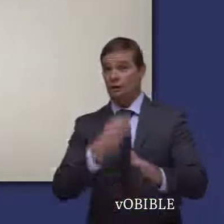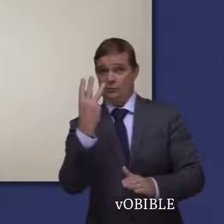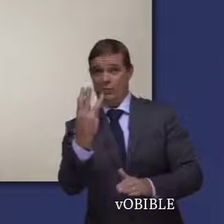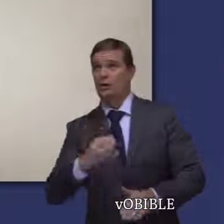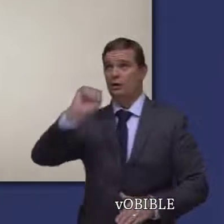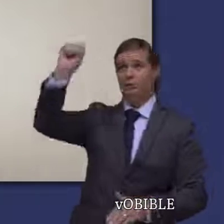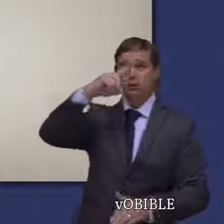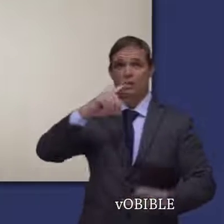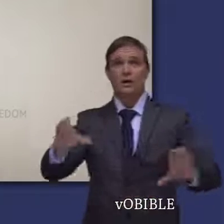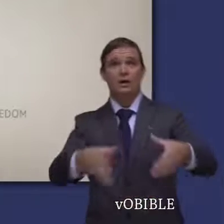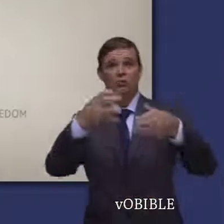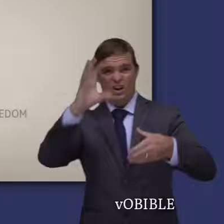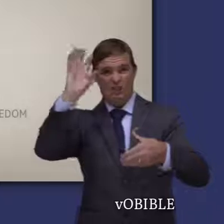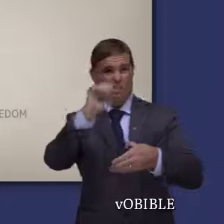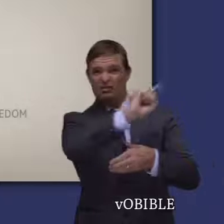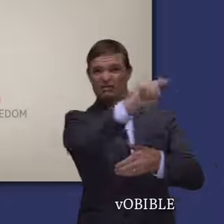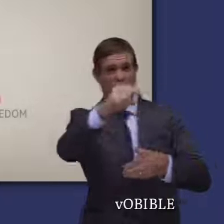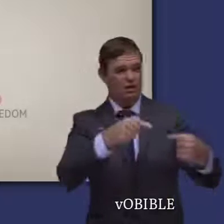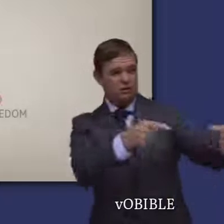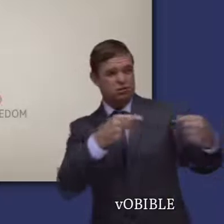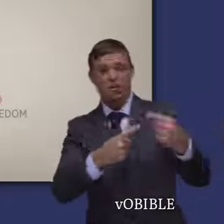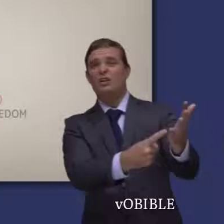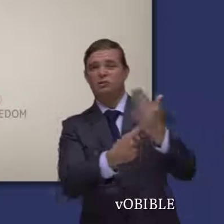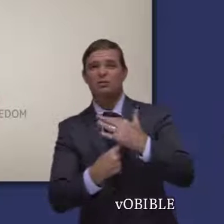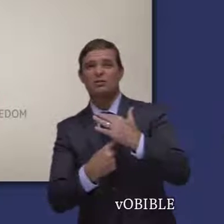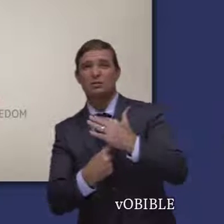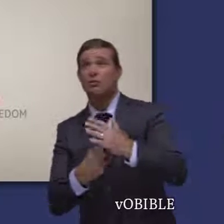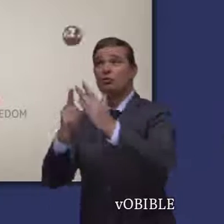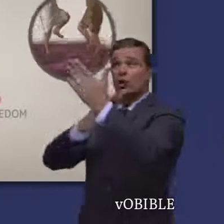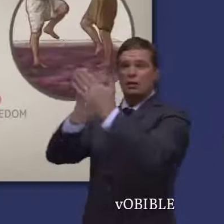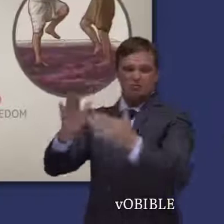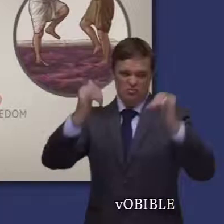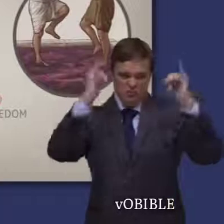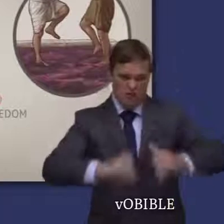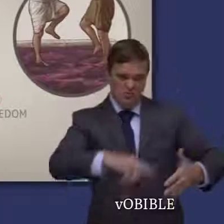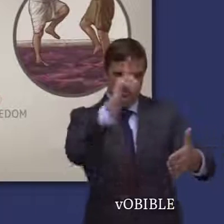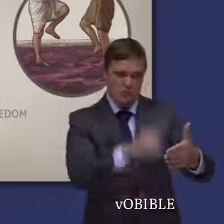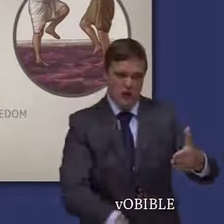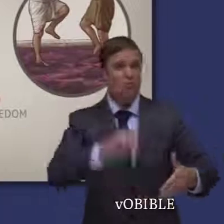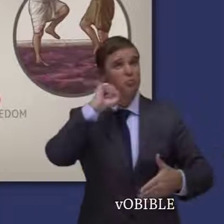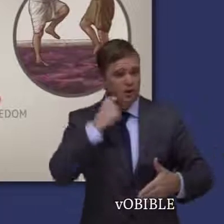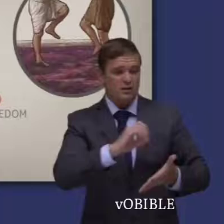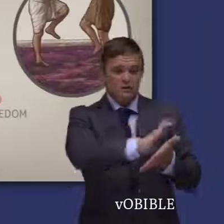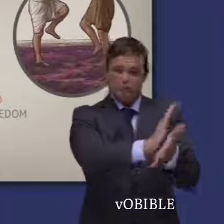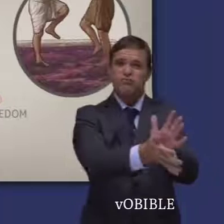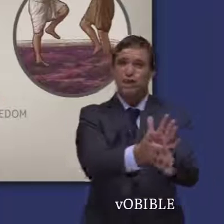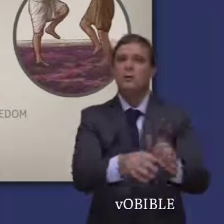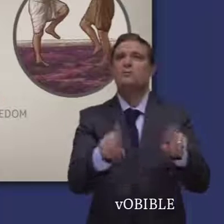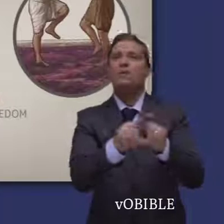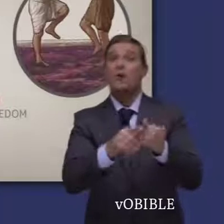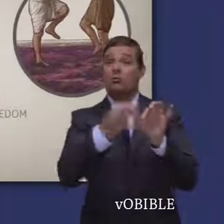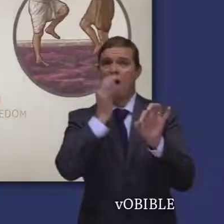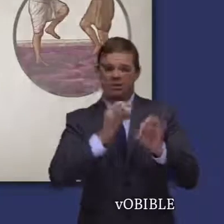In chapter 3, the nations are called to account for mistreating God's people. They are to be crushed like grapes in a